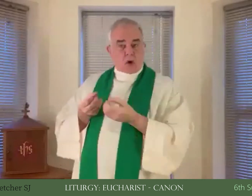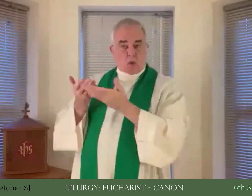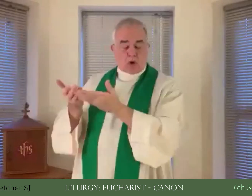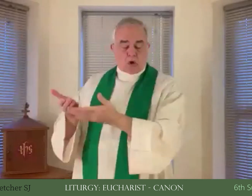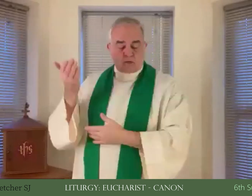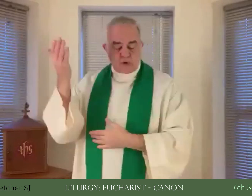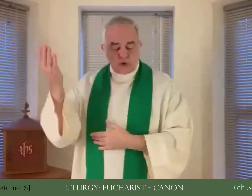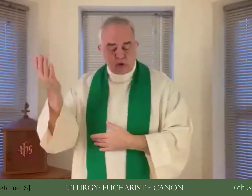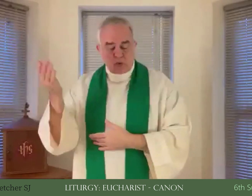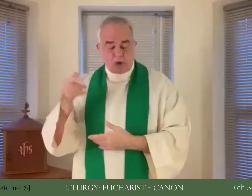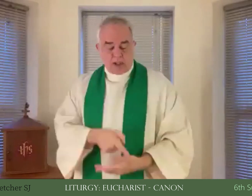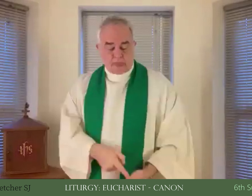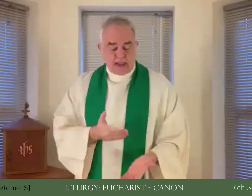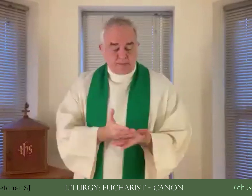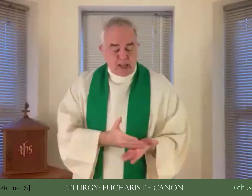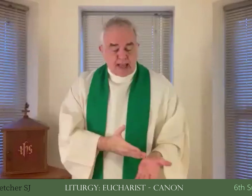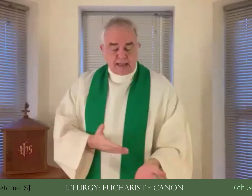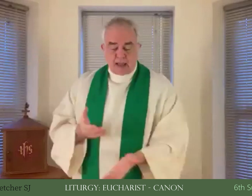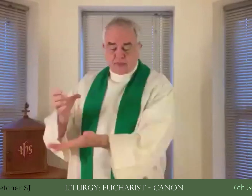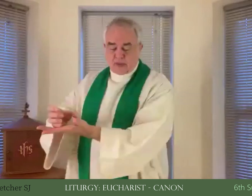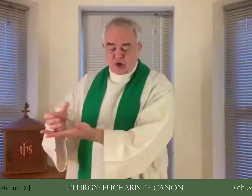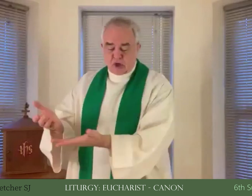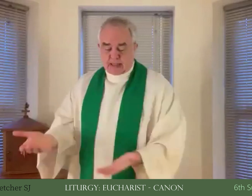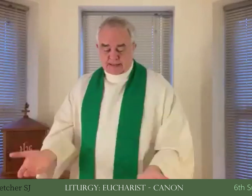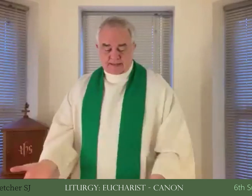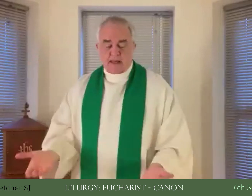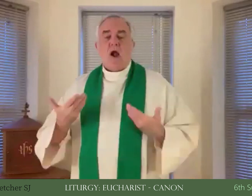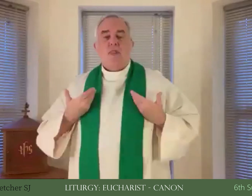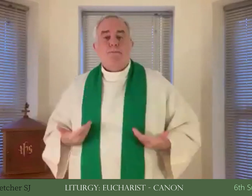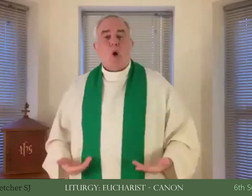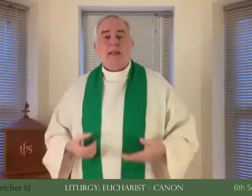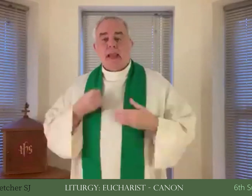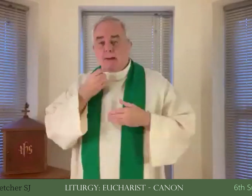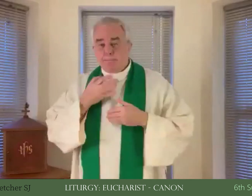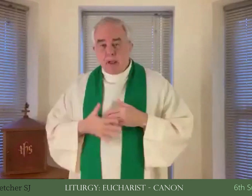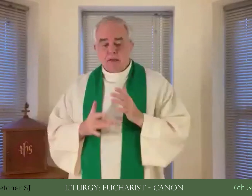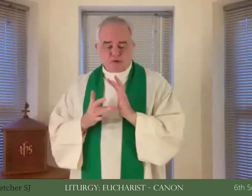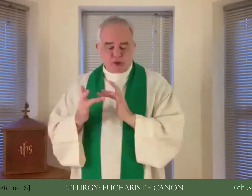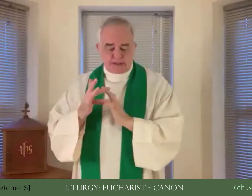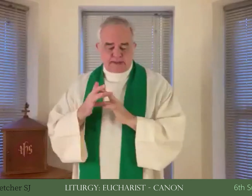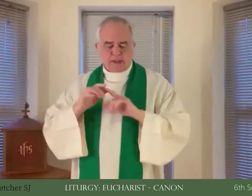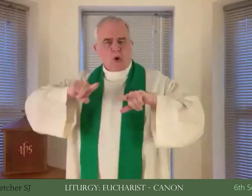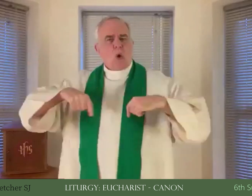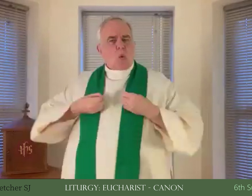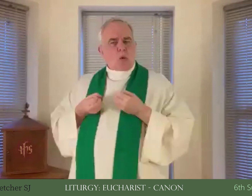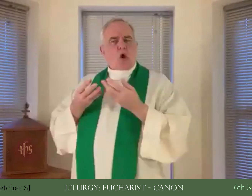we offer you this bread, this chalice, the body and blood of Jesus. We